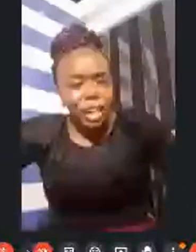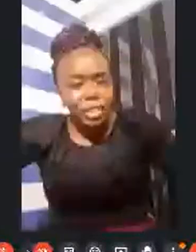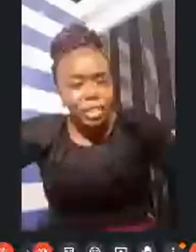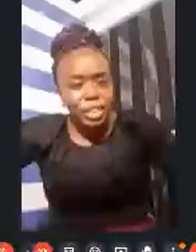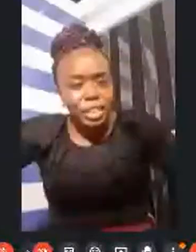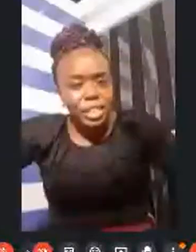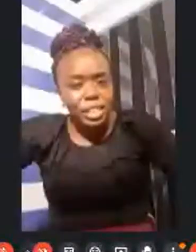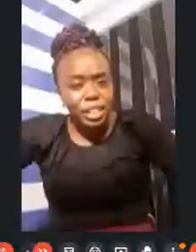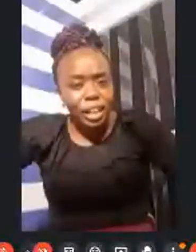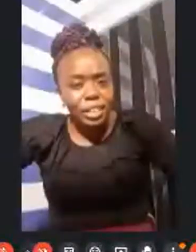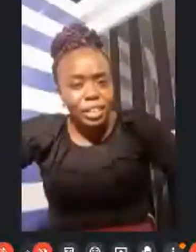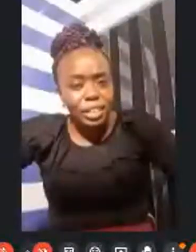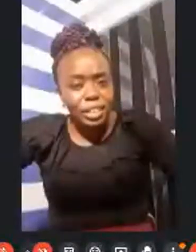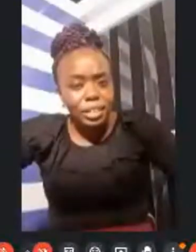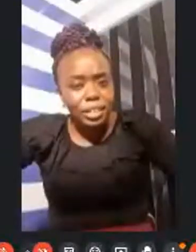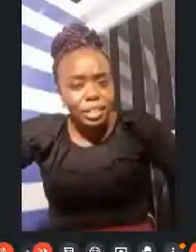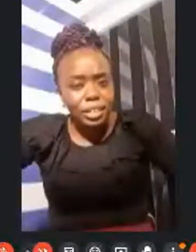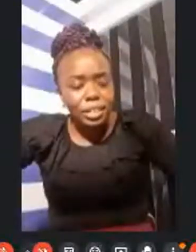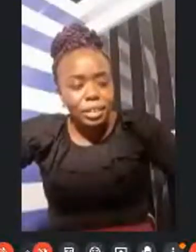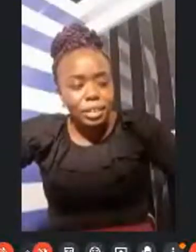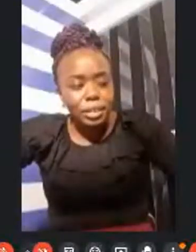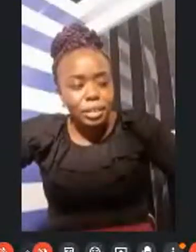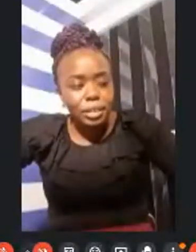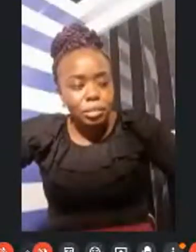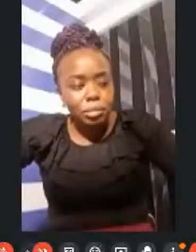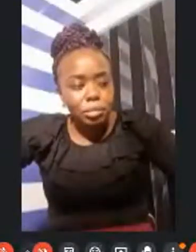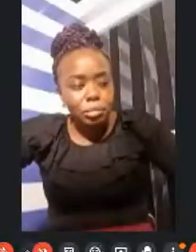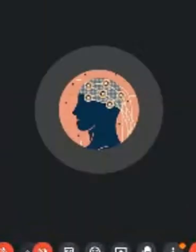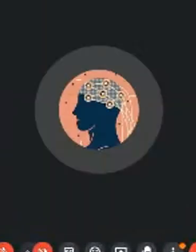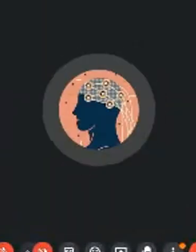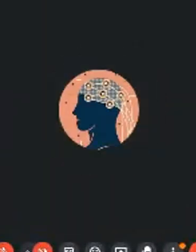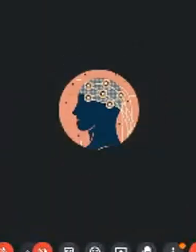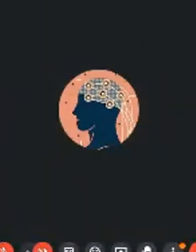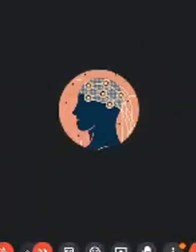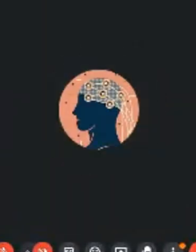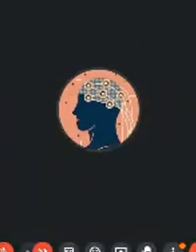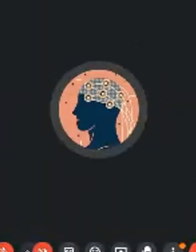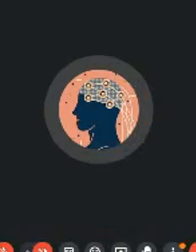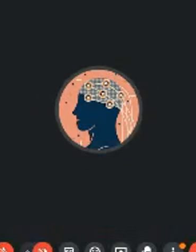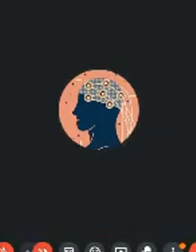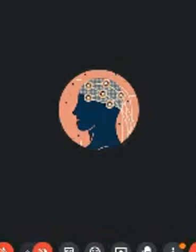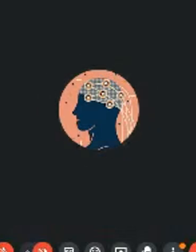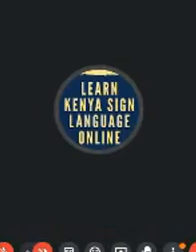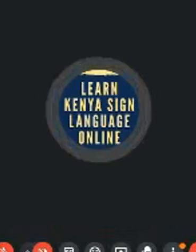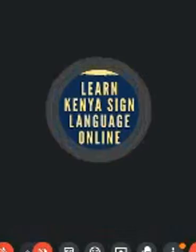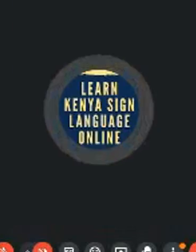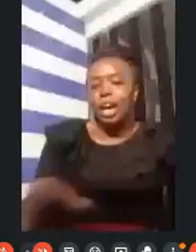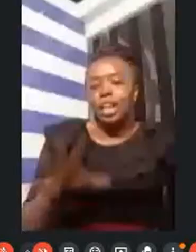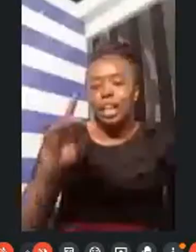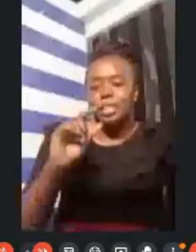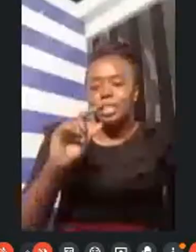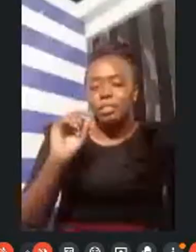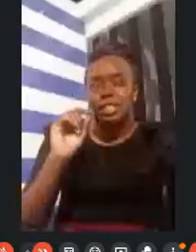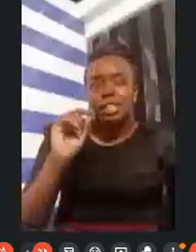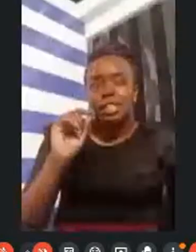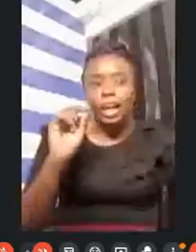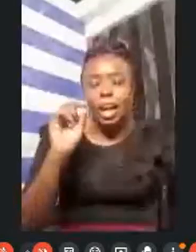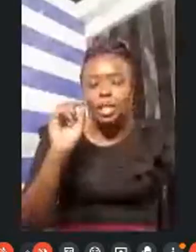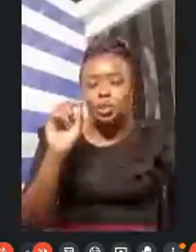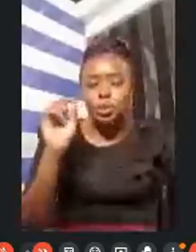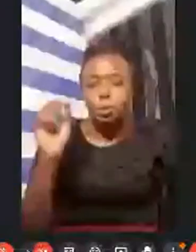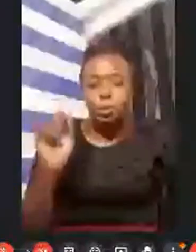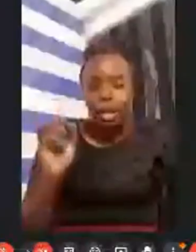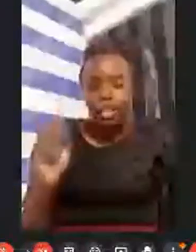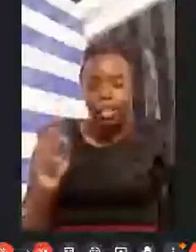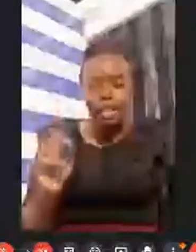is on fractions, right? Mm-hmm. Yeah. So said over that if